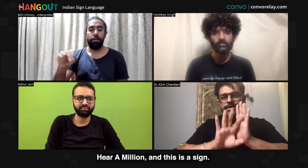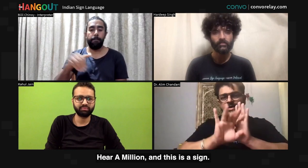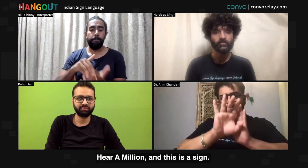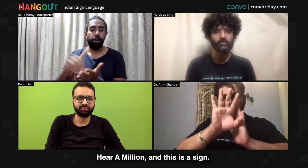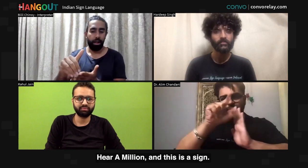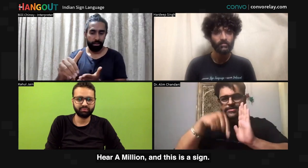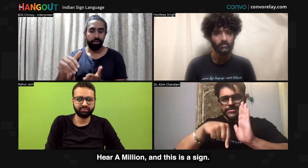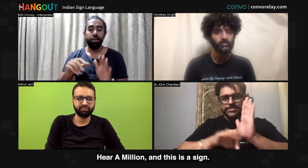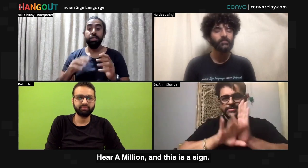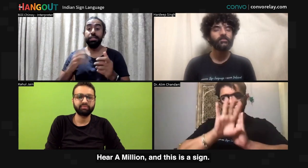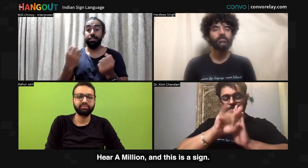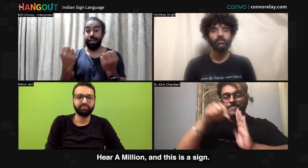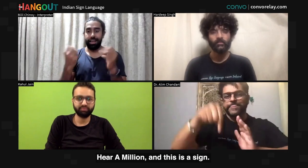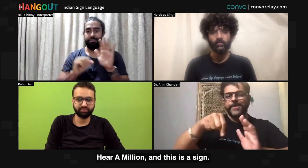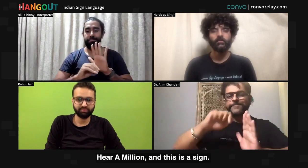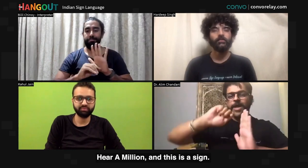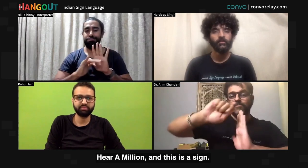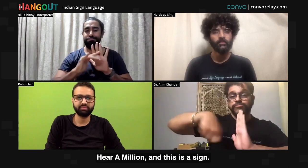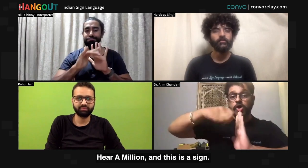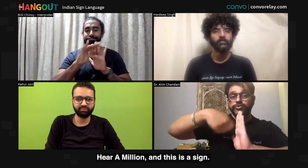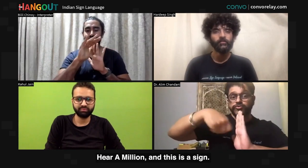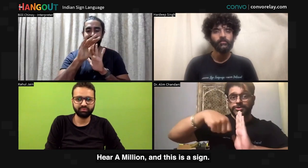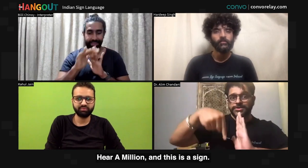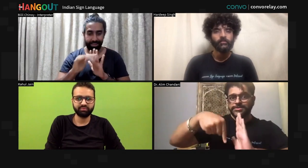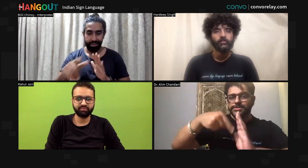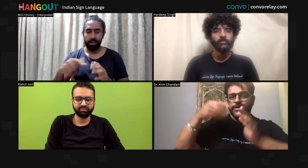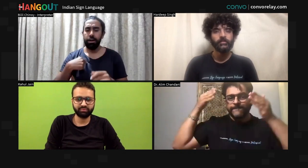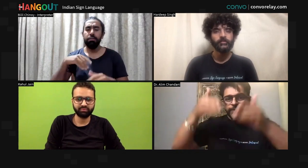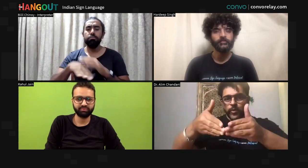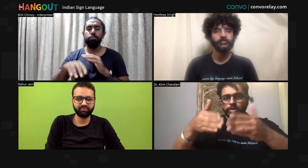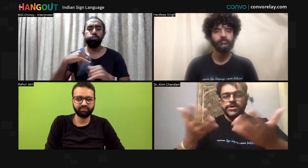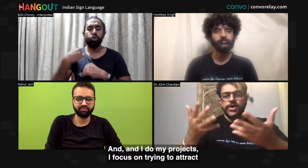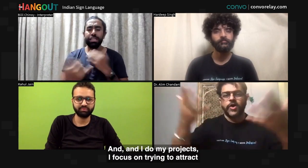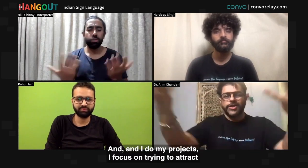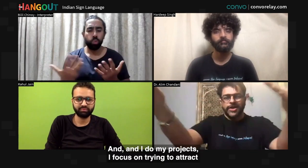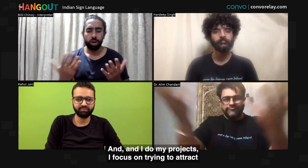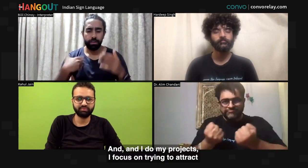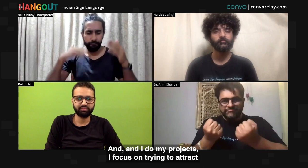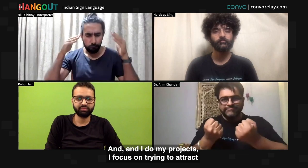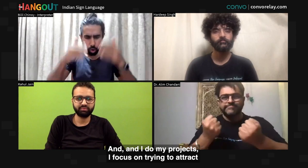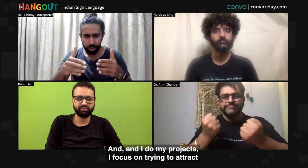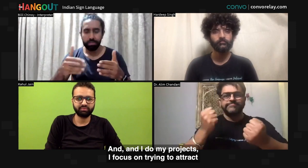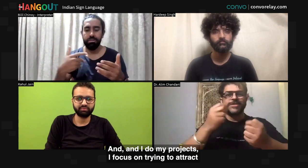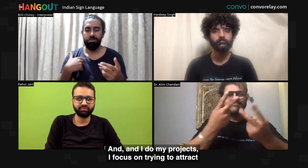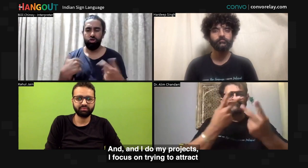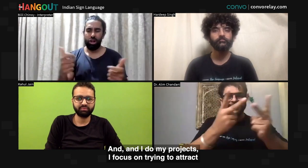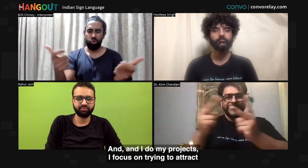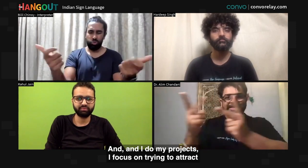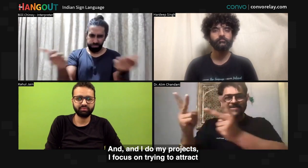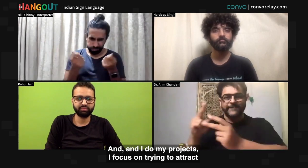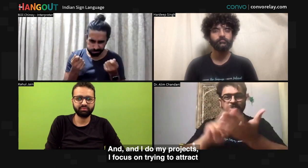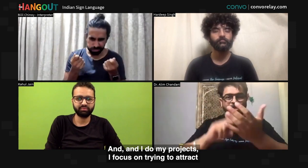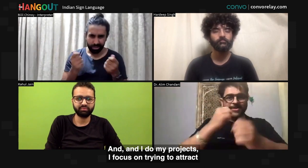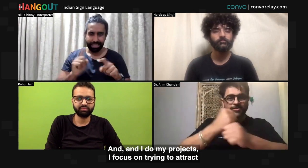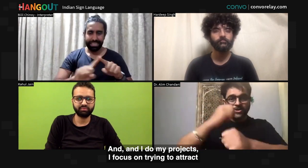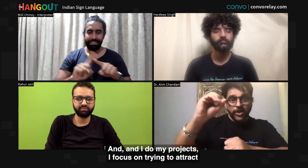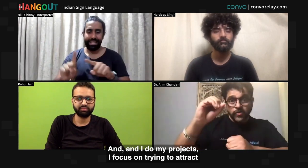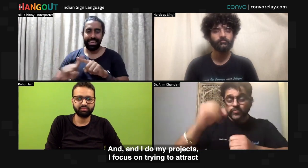Here, million. And this is the sign. And in my projects, I focus on trying to attract